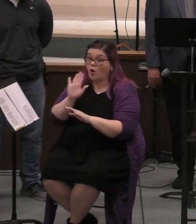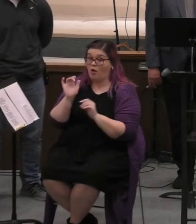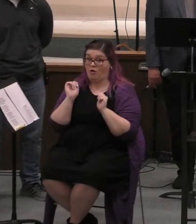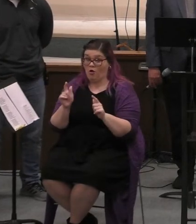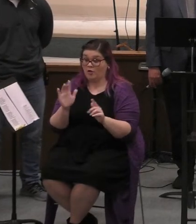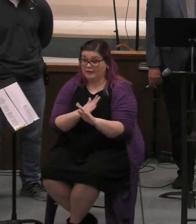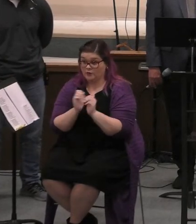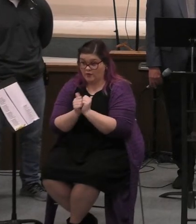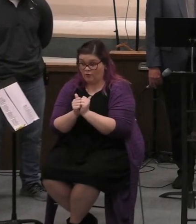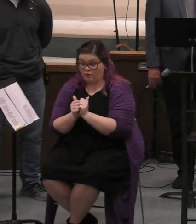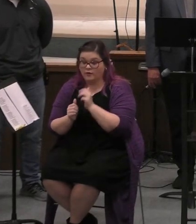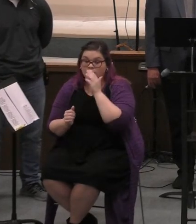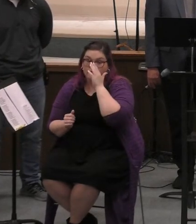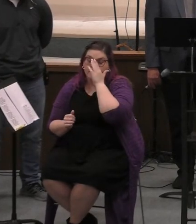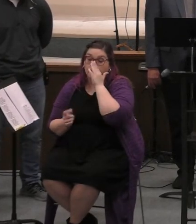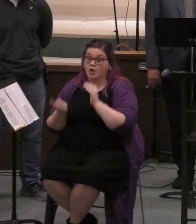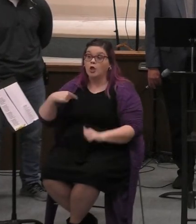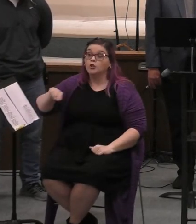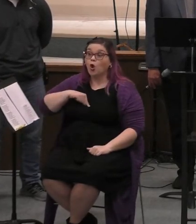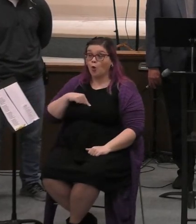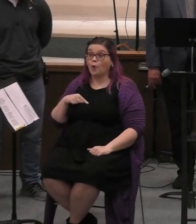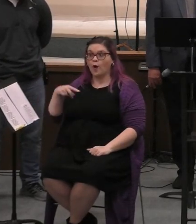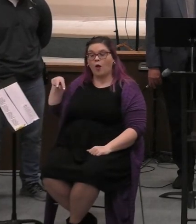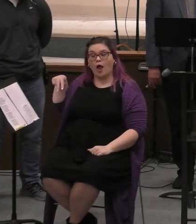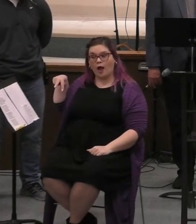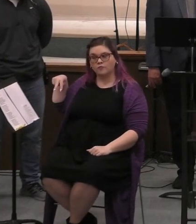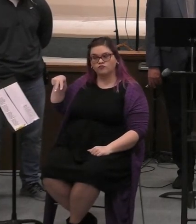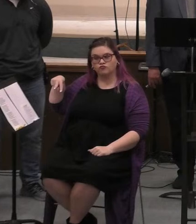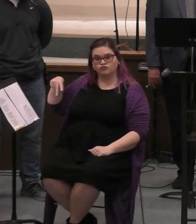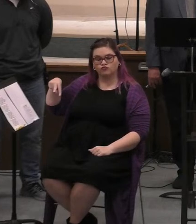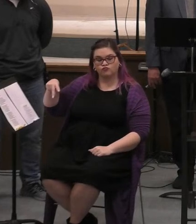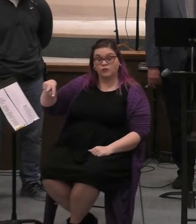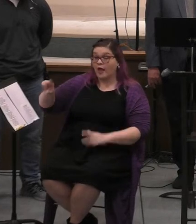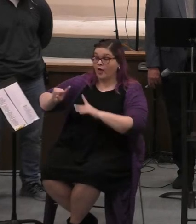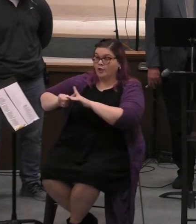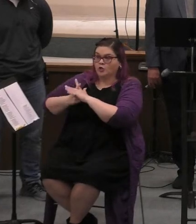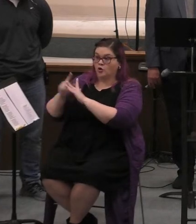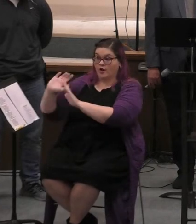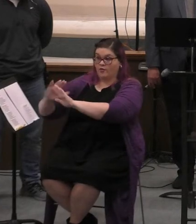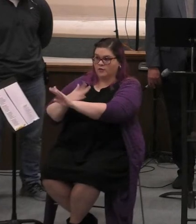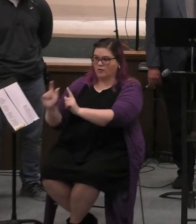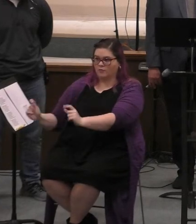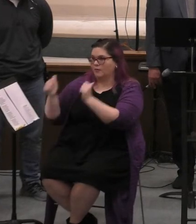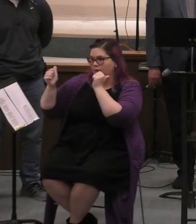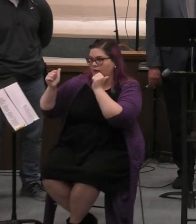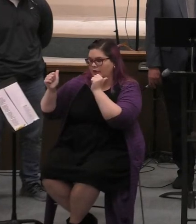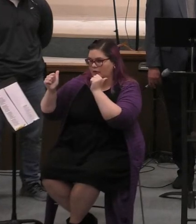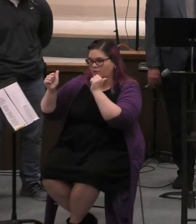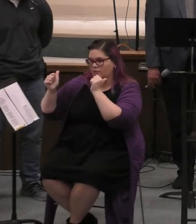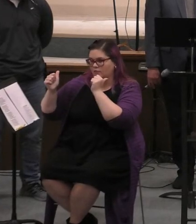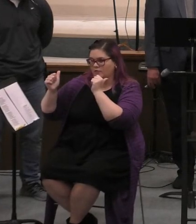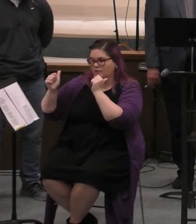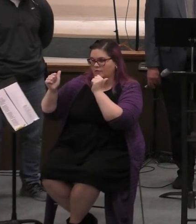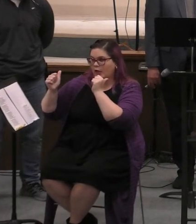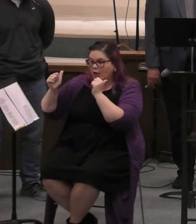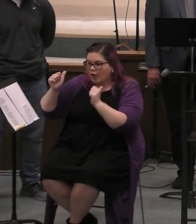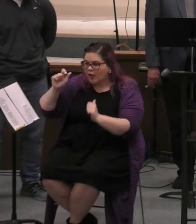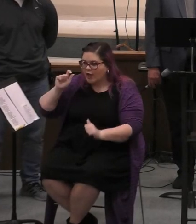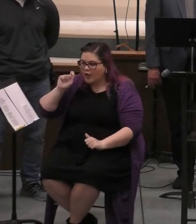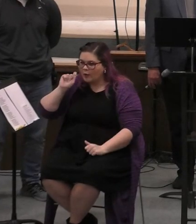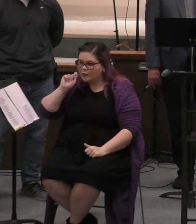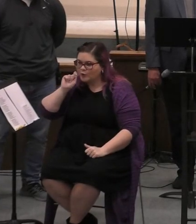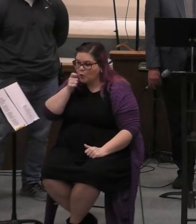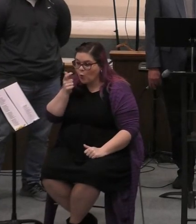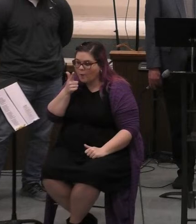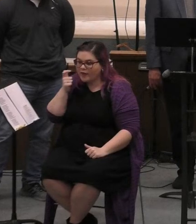have us all sing together. And as we were walking to the auditorium, they started the song, which was actually really neat to hear it